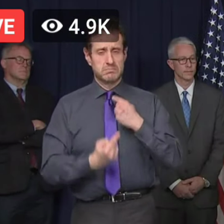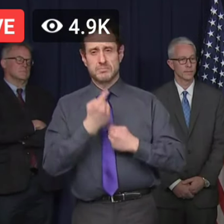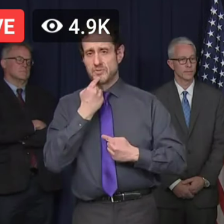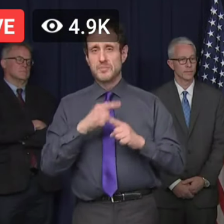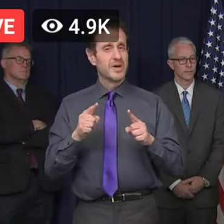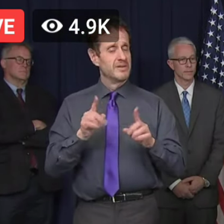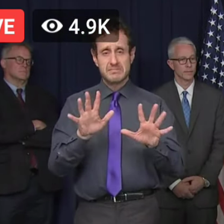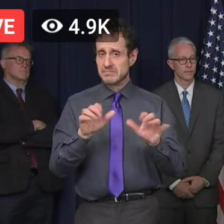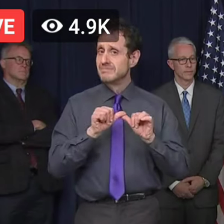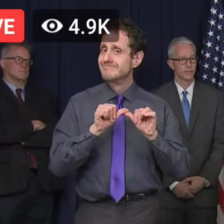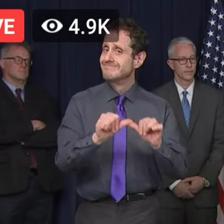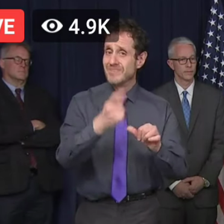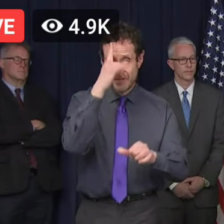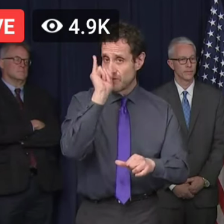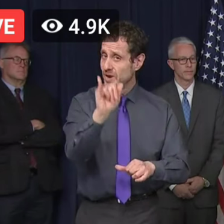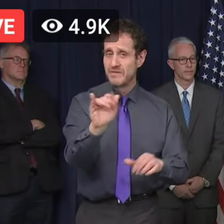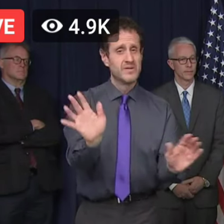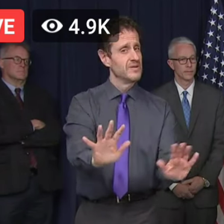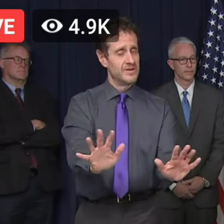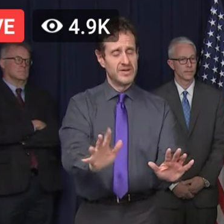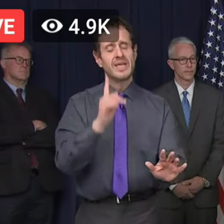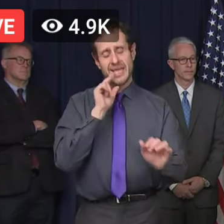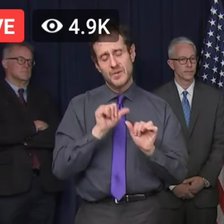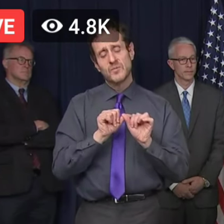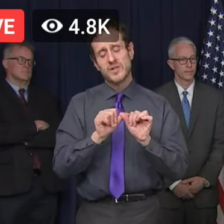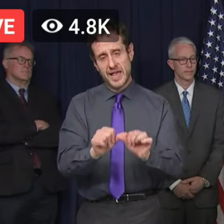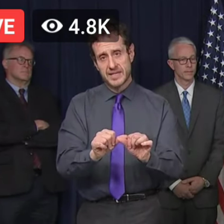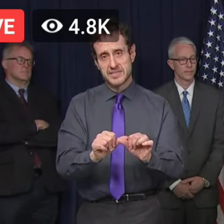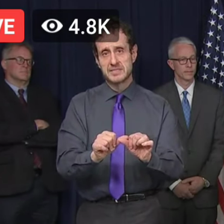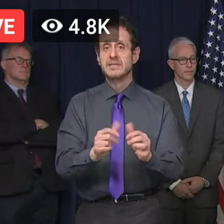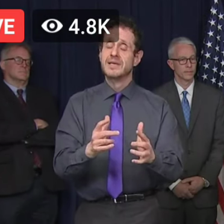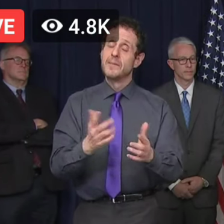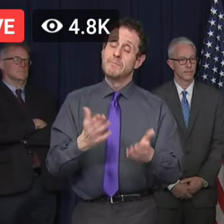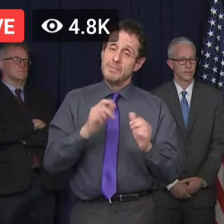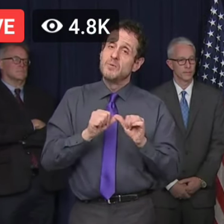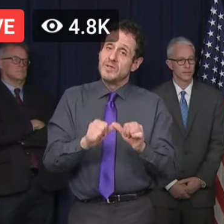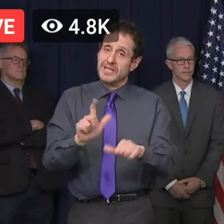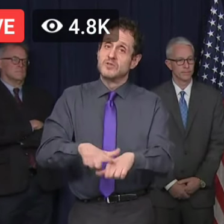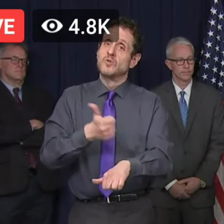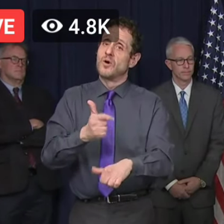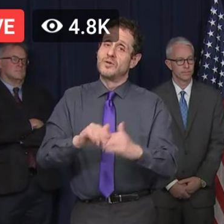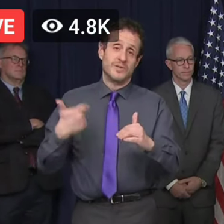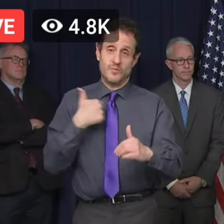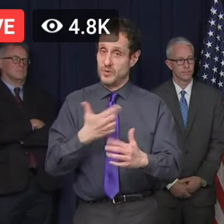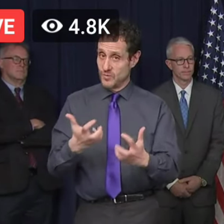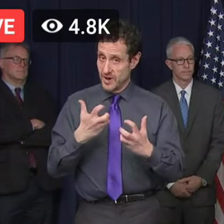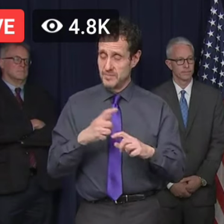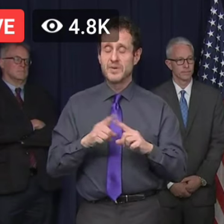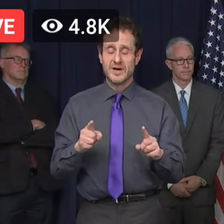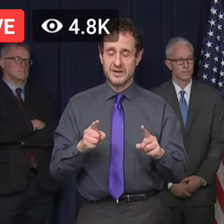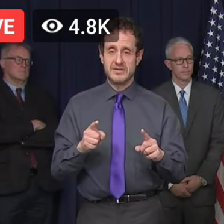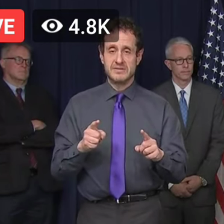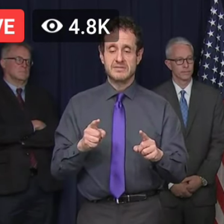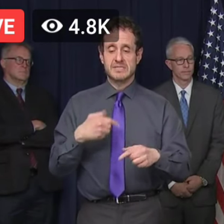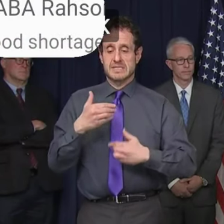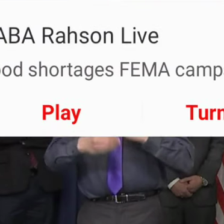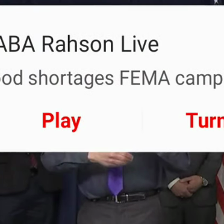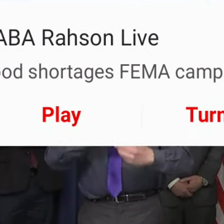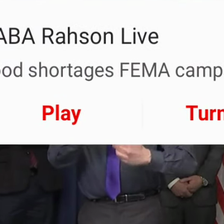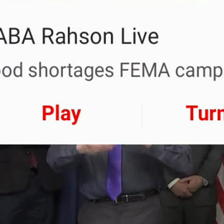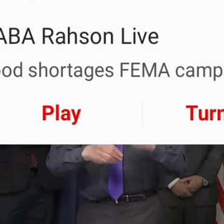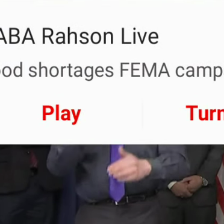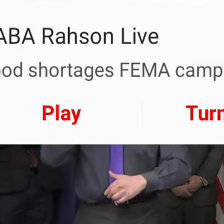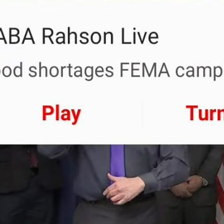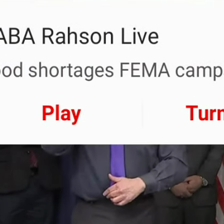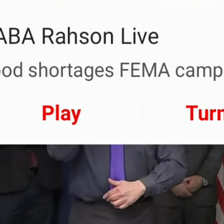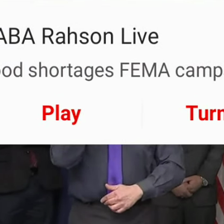forever, like the governor said. It will last longer than any of us want. Yeah. But in the end, we will look back and